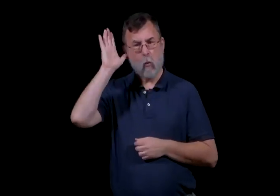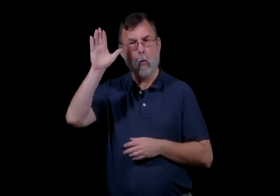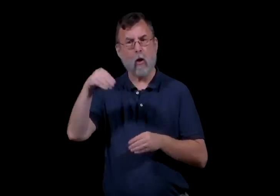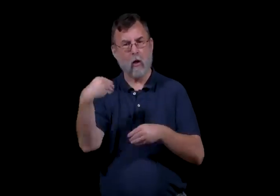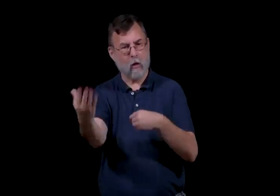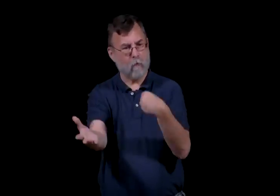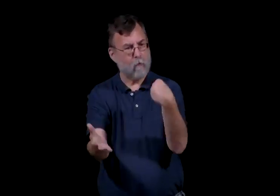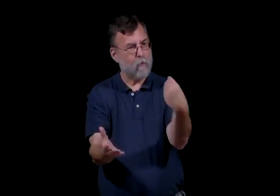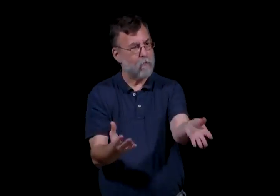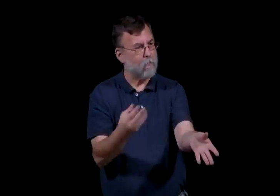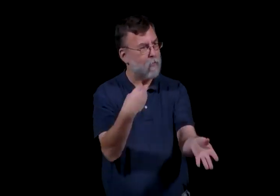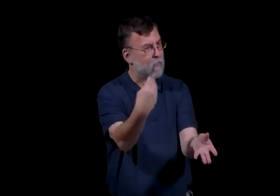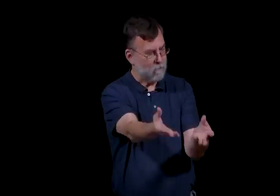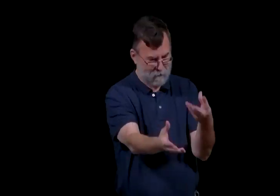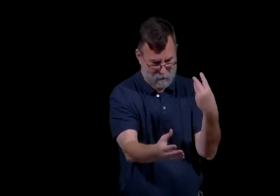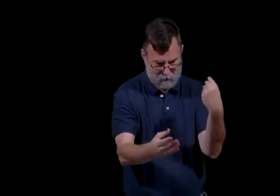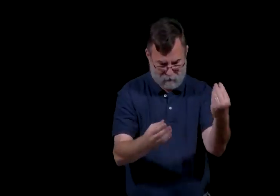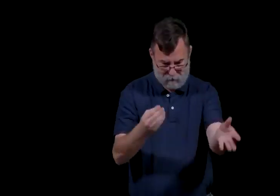Then he will give you